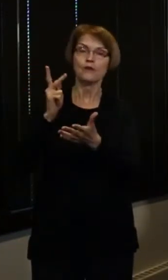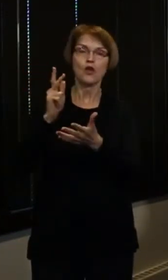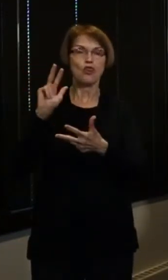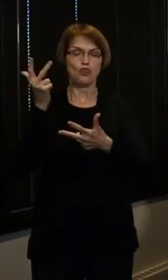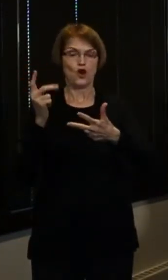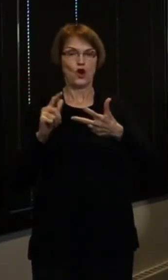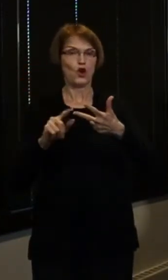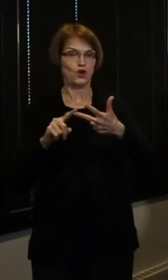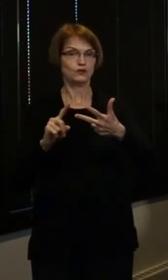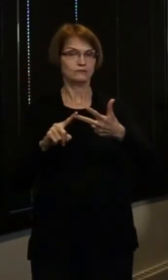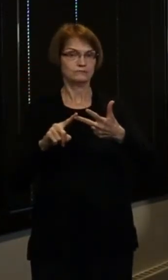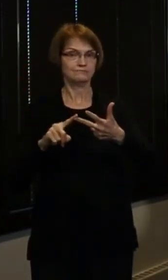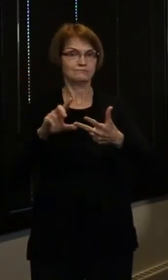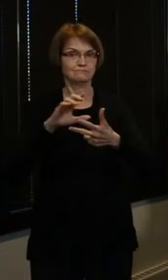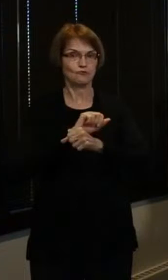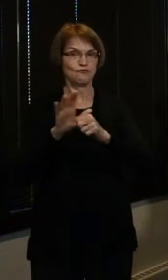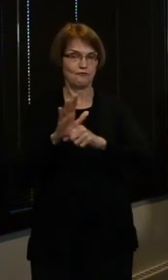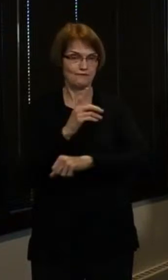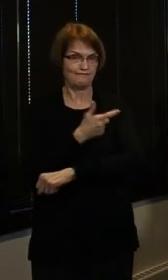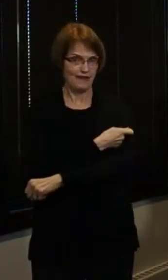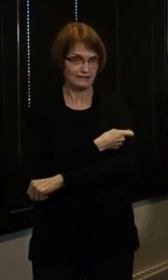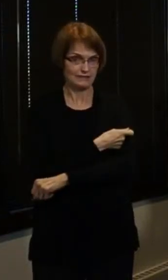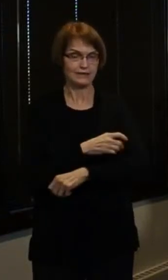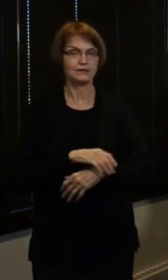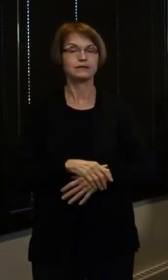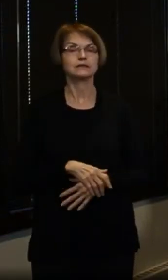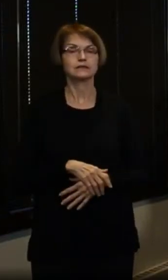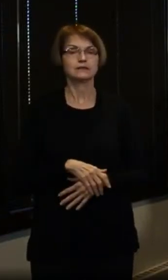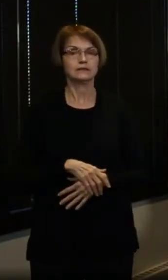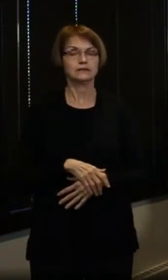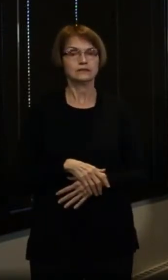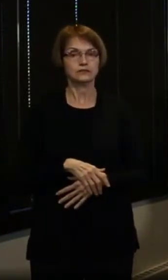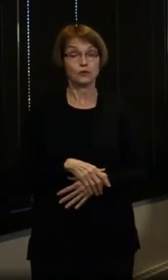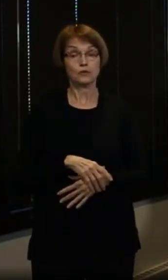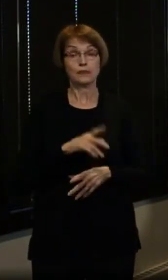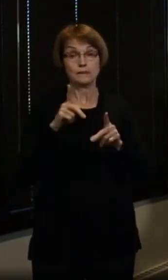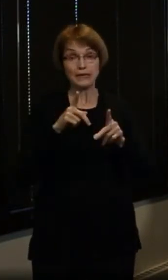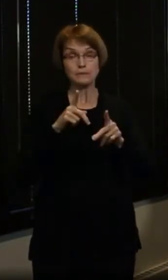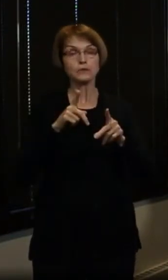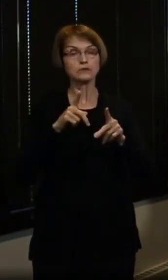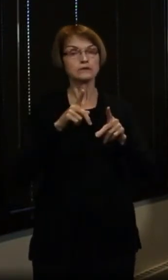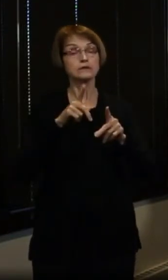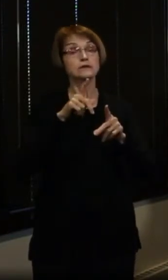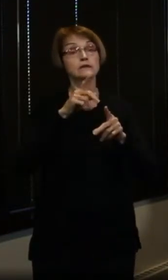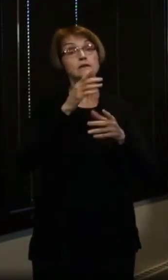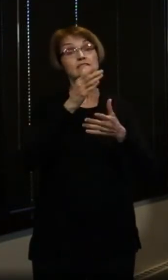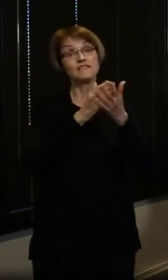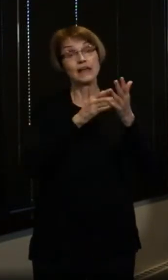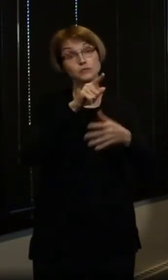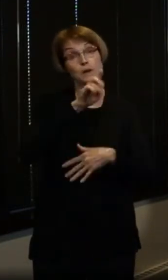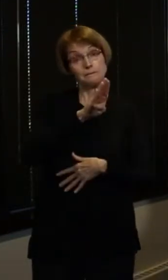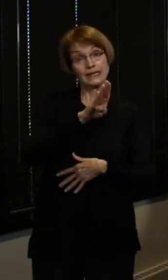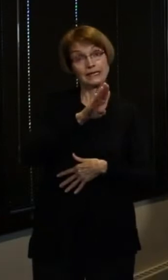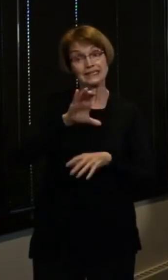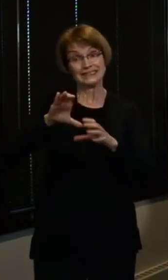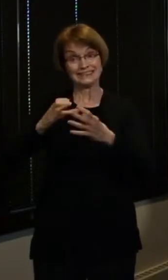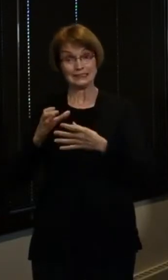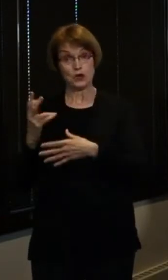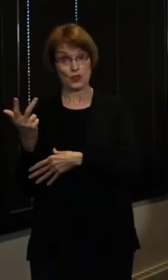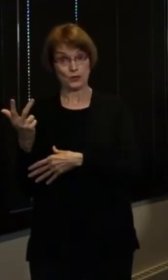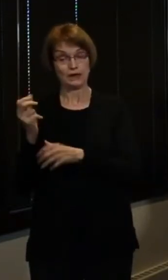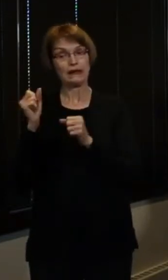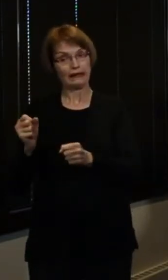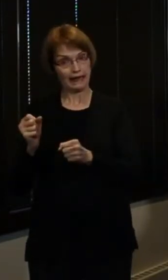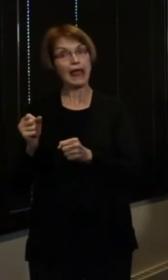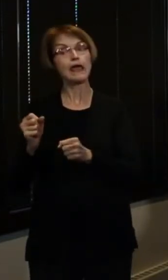third COVID vaccine, and that for people in phase 1B, tier 3 are now eligible to receive